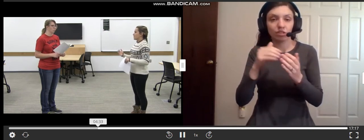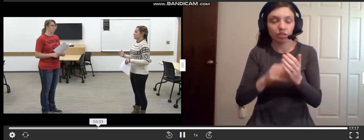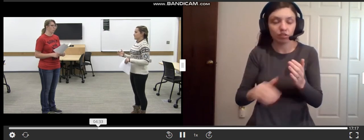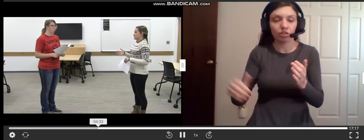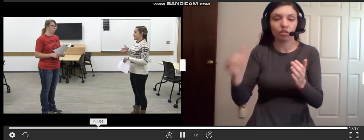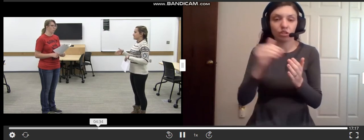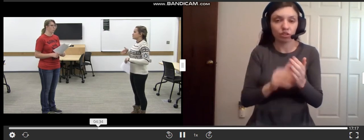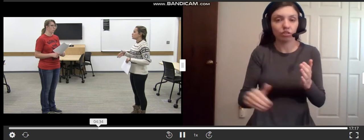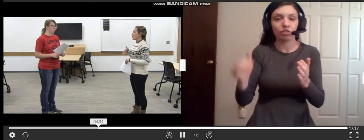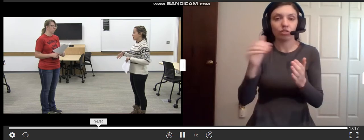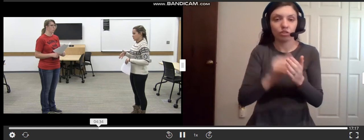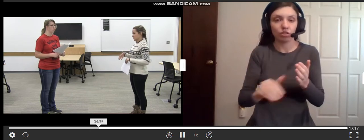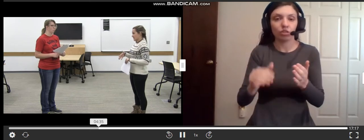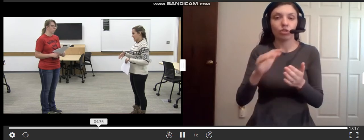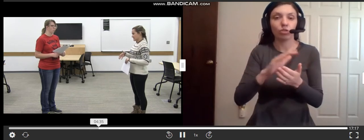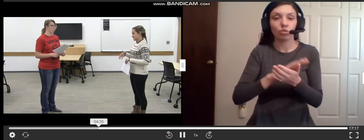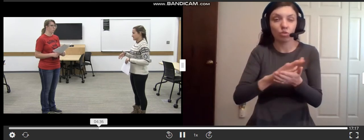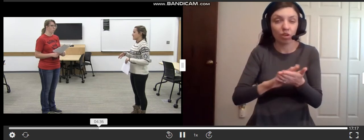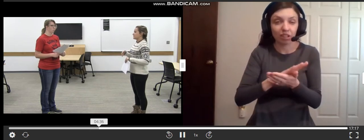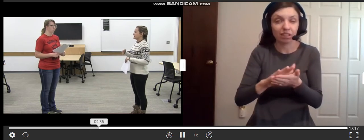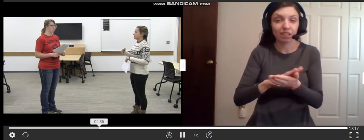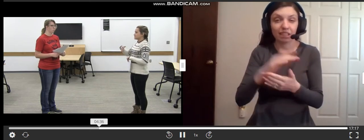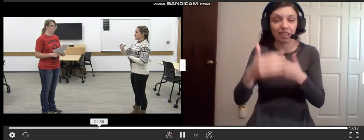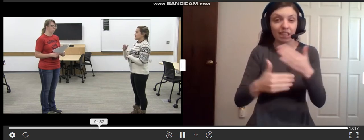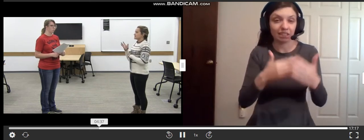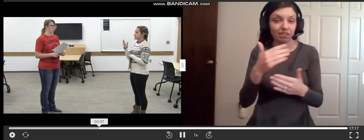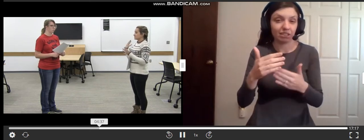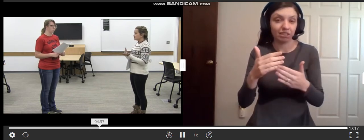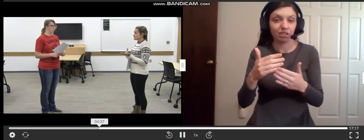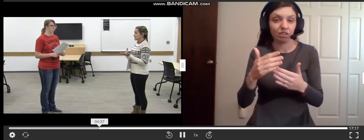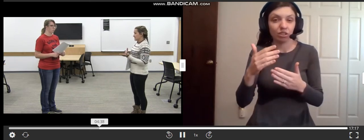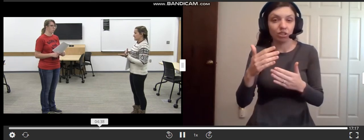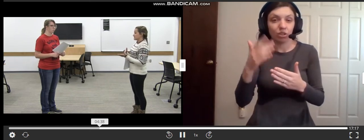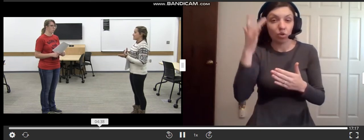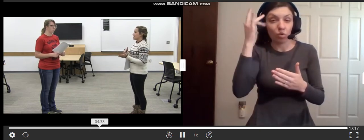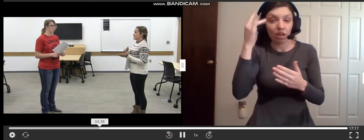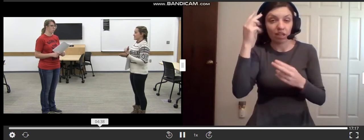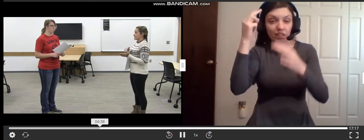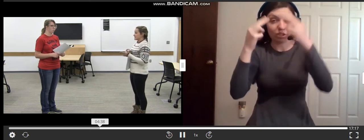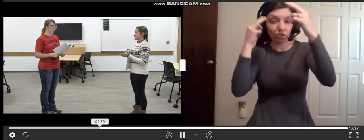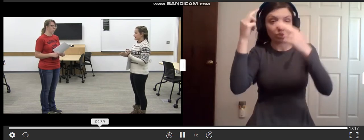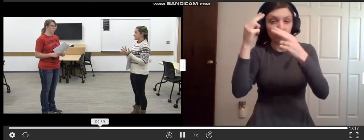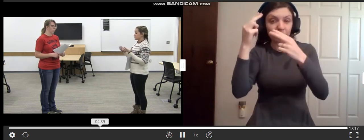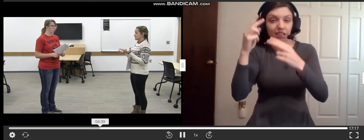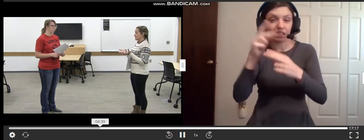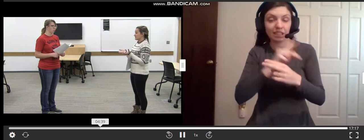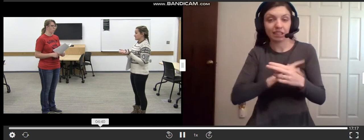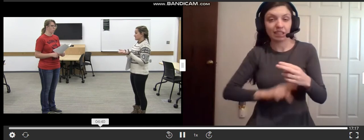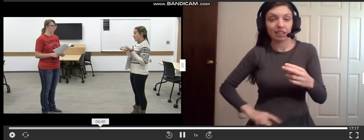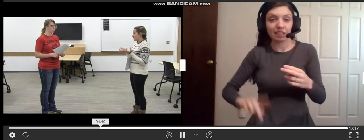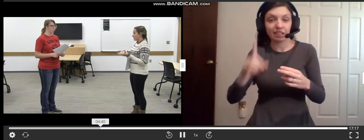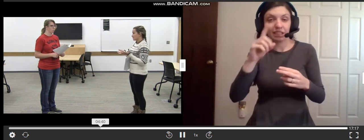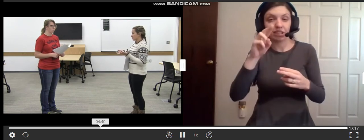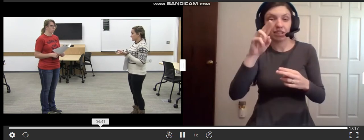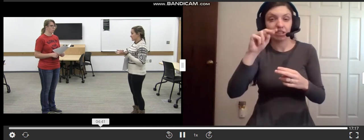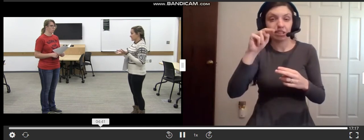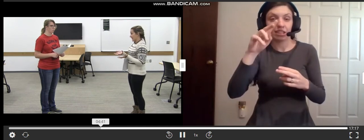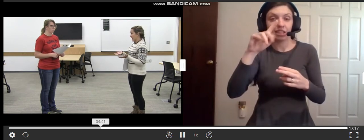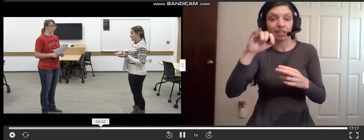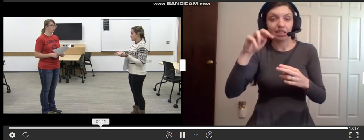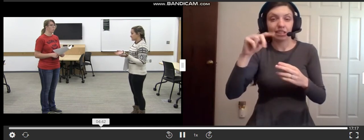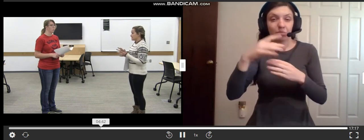and over trying to wash her hands because she is hallucinating that King Duncan's blood is all